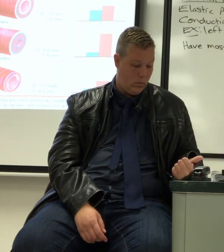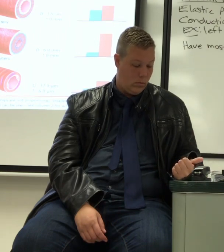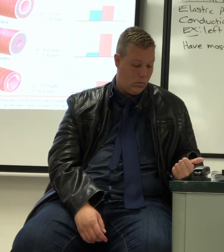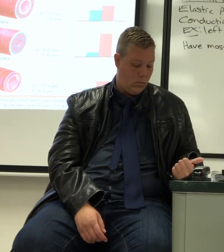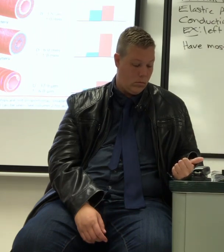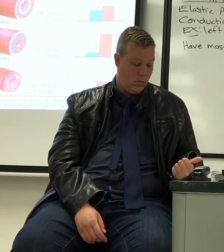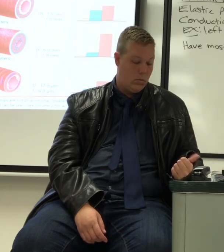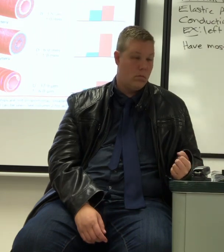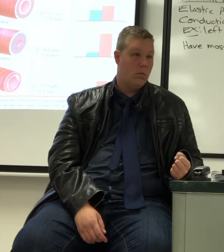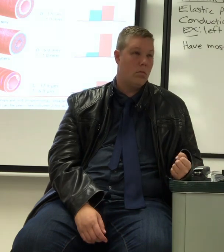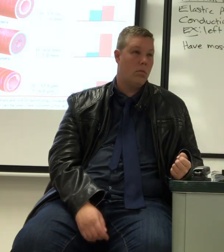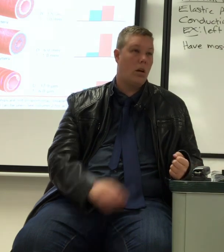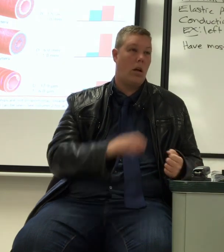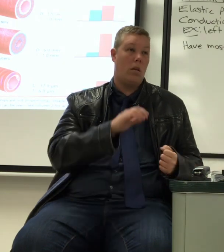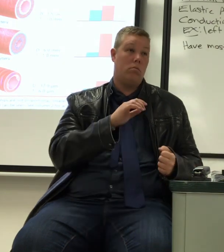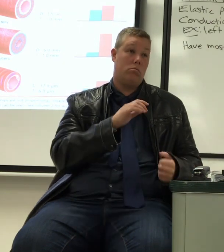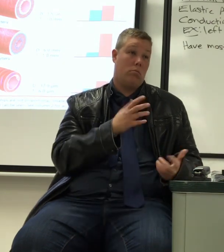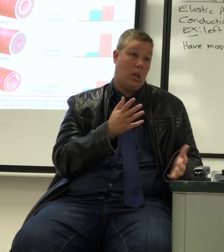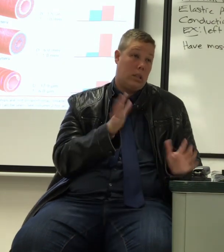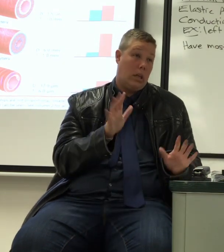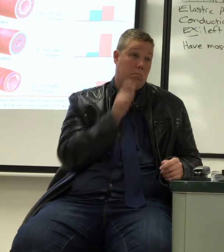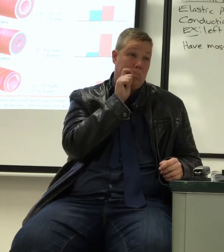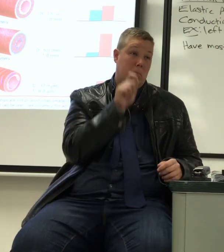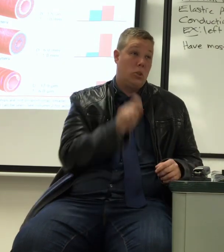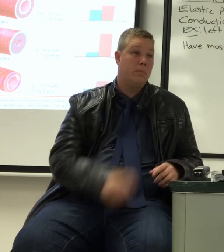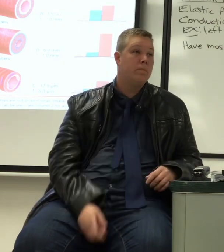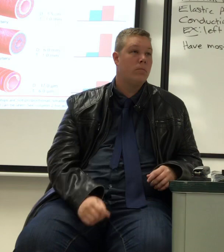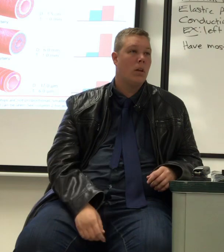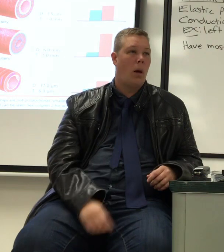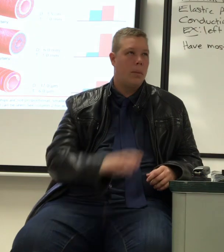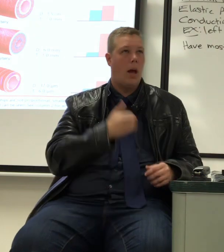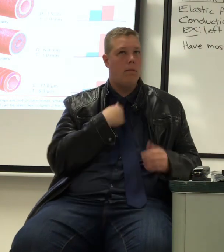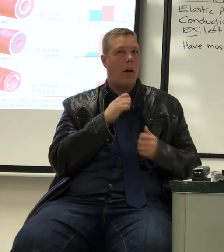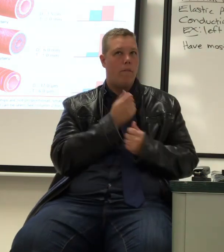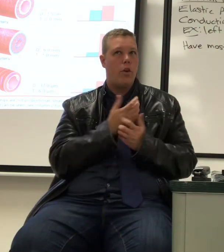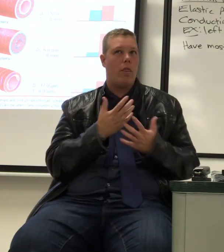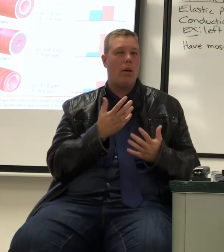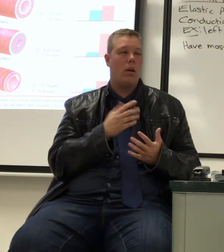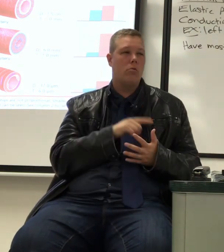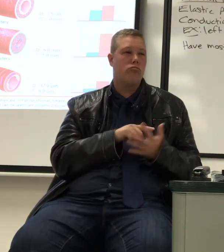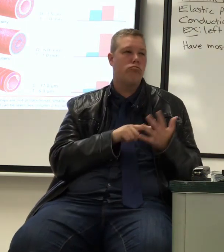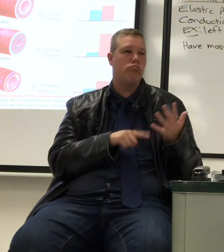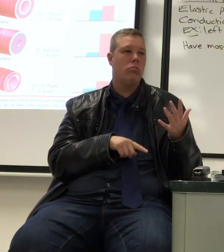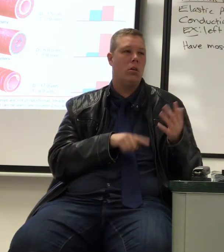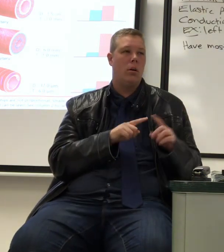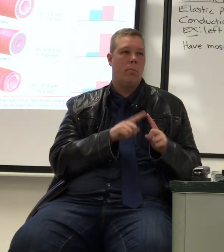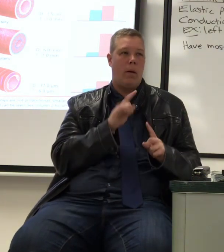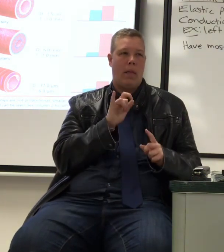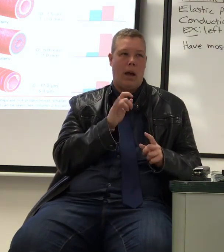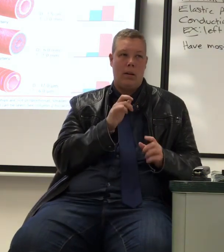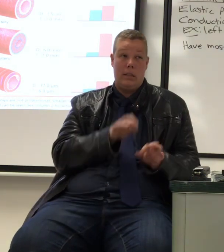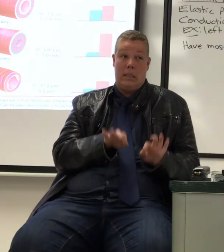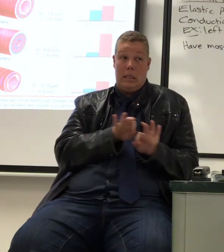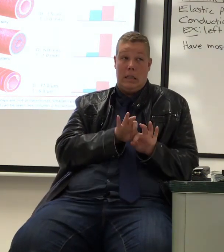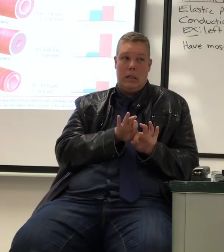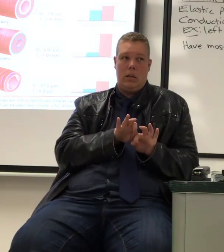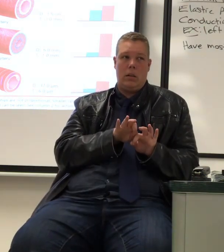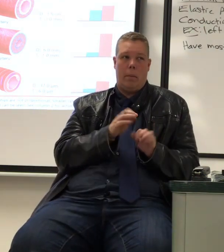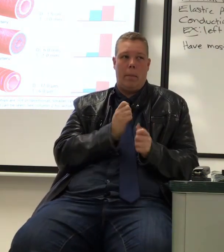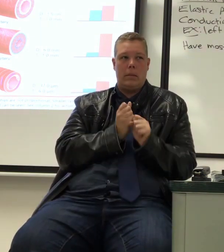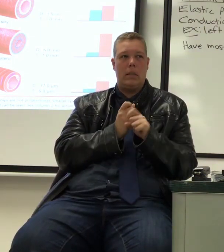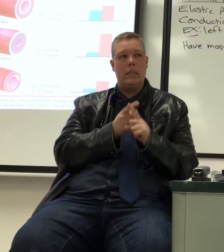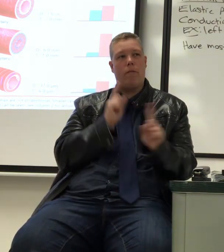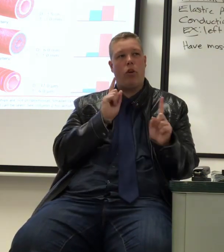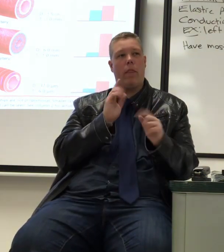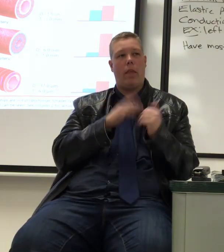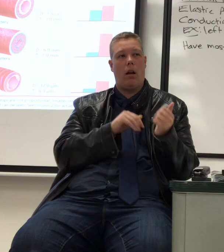That's all I'll say. That's the key feature, right? I mean, they have everything. But the key distinguishing feature, they have the